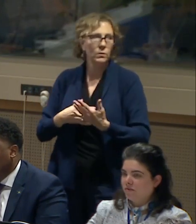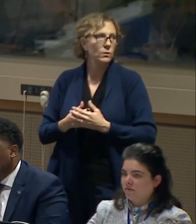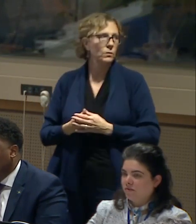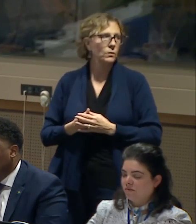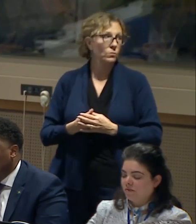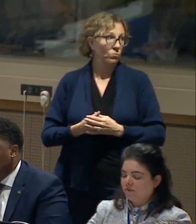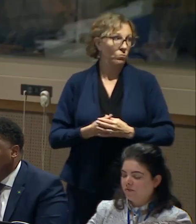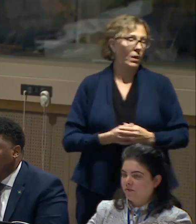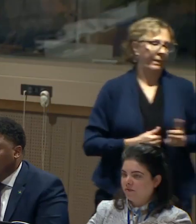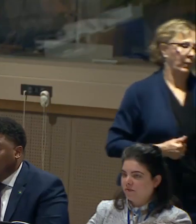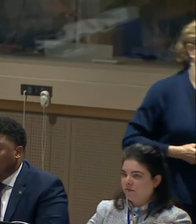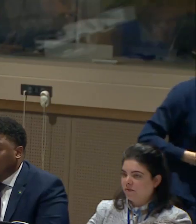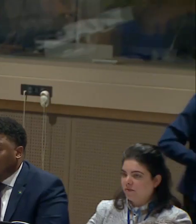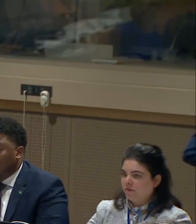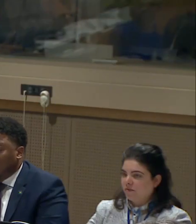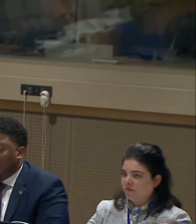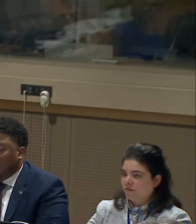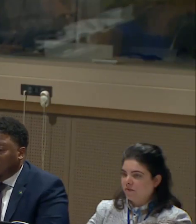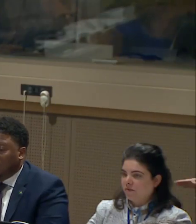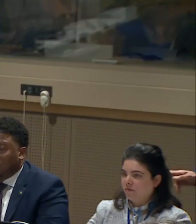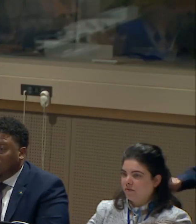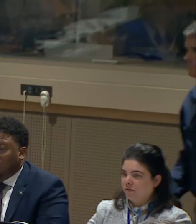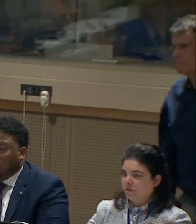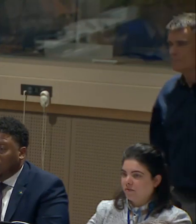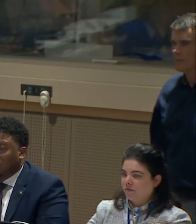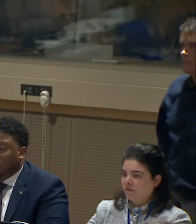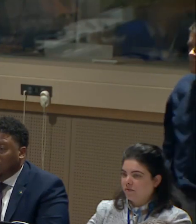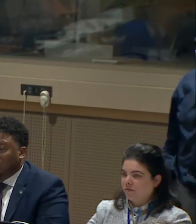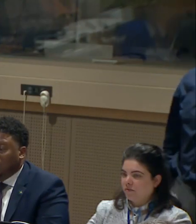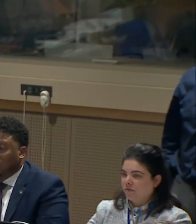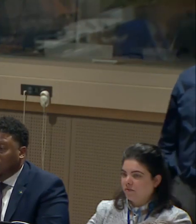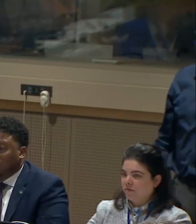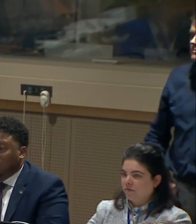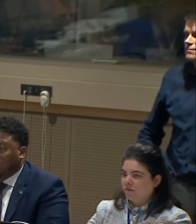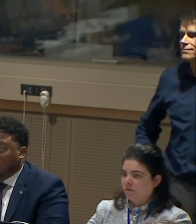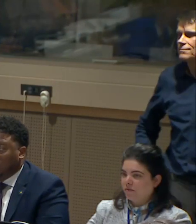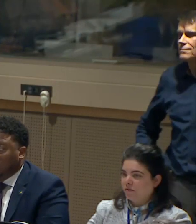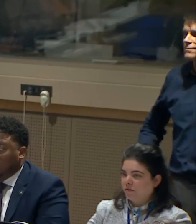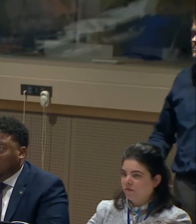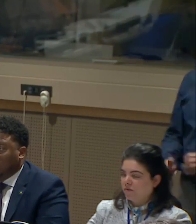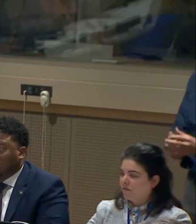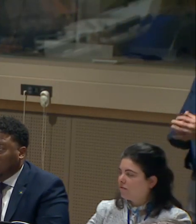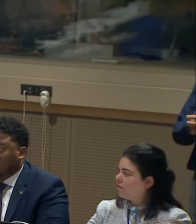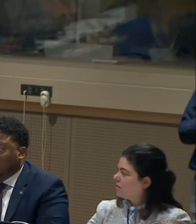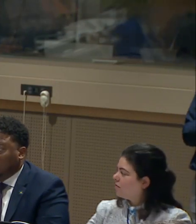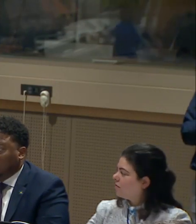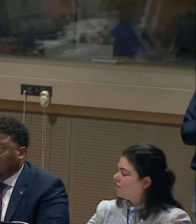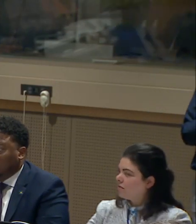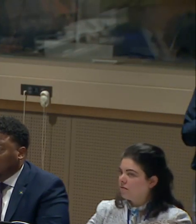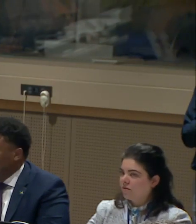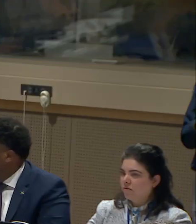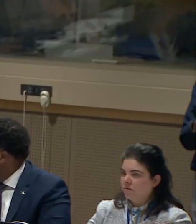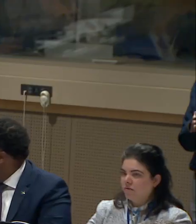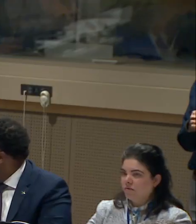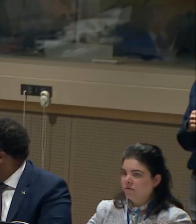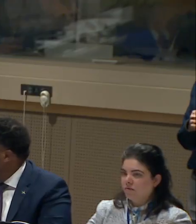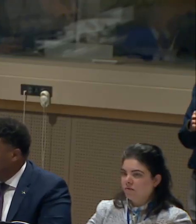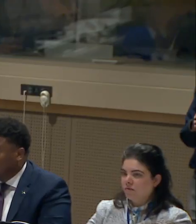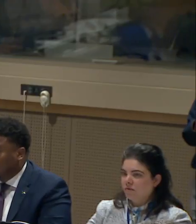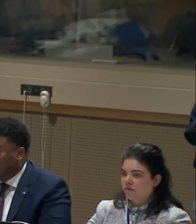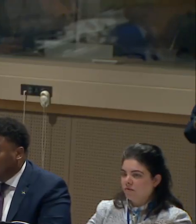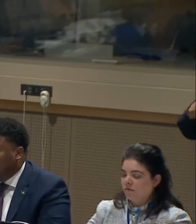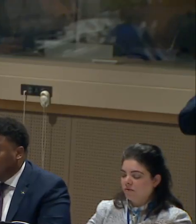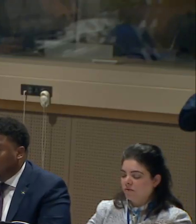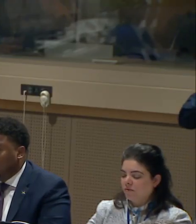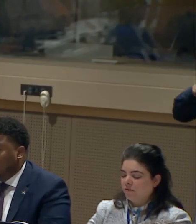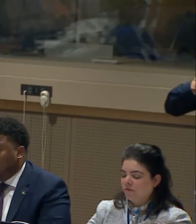Hello, my name is Benjamin Duran, and the question is to the panel as a whole. I'm a 17-year-old student from